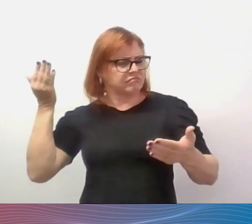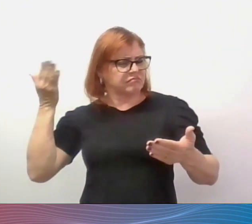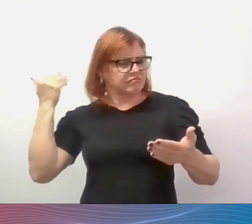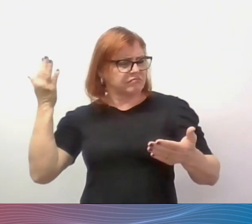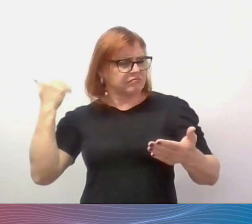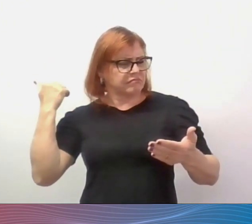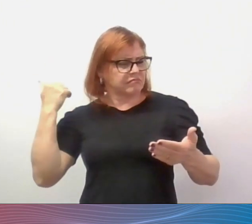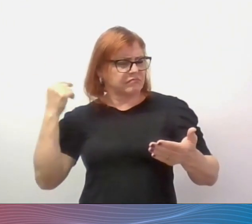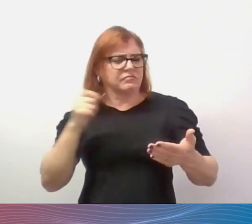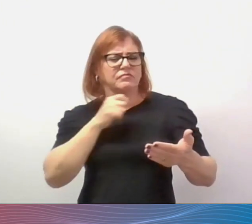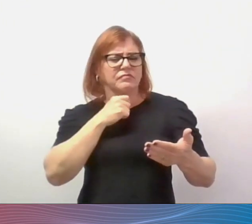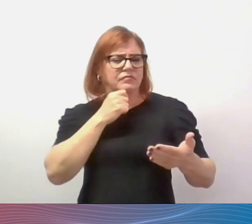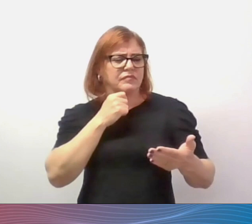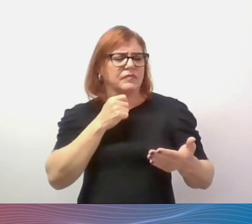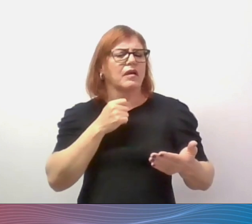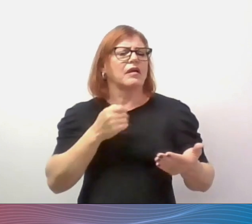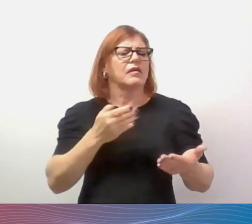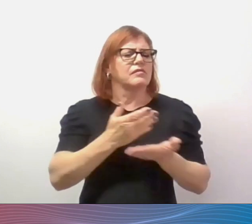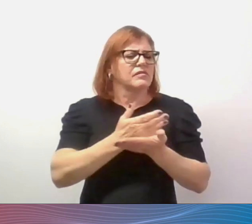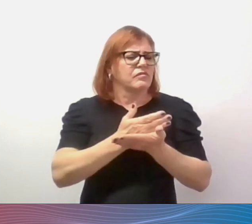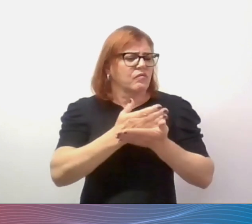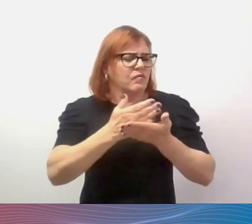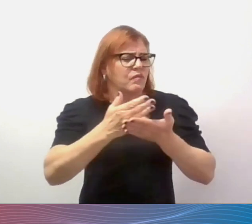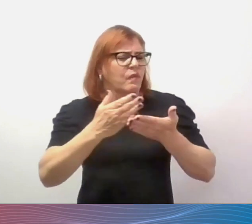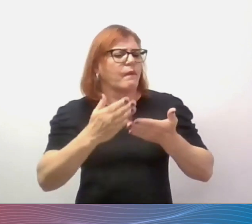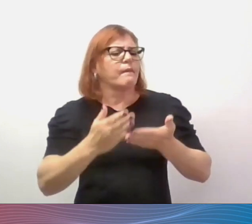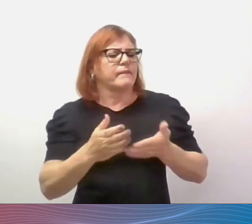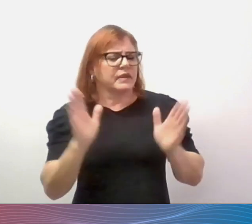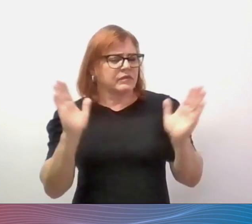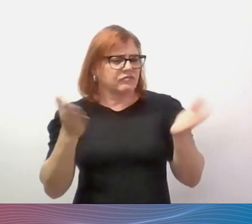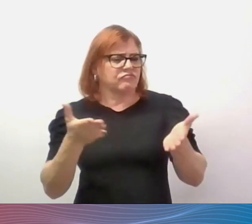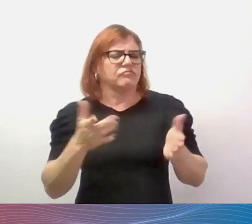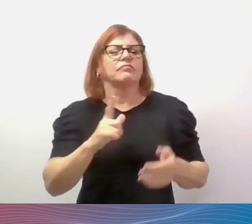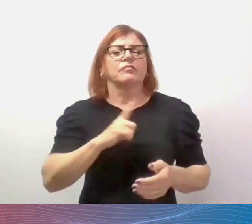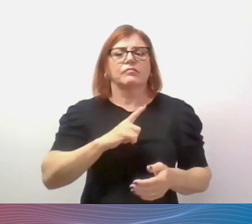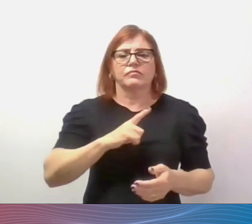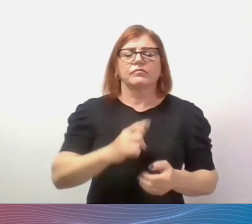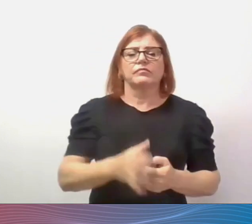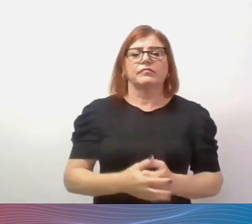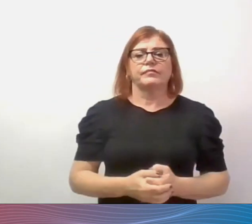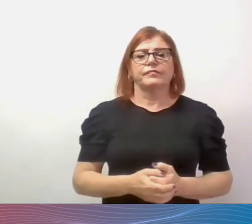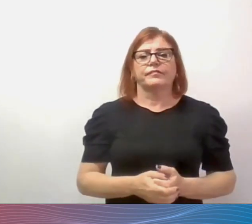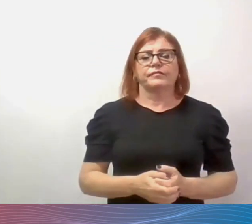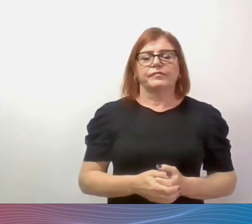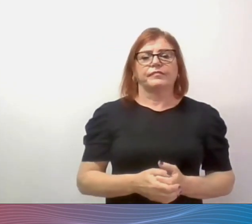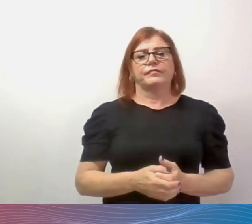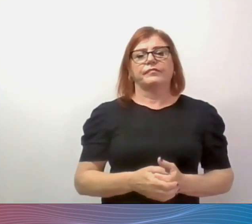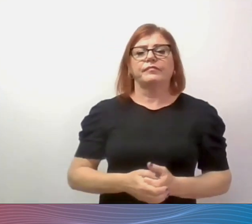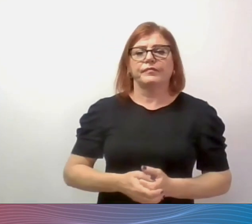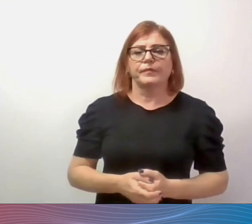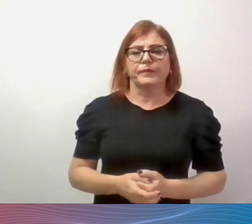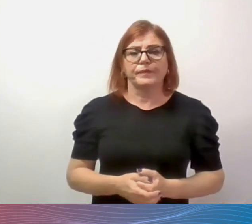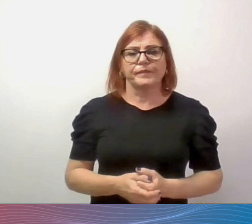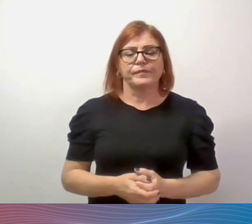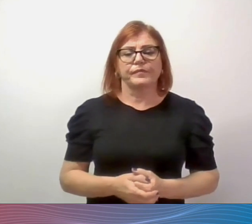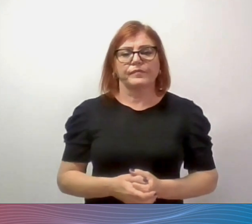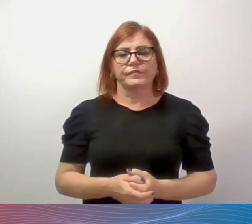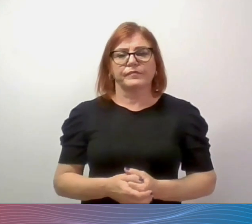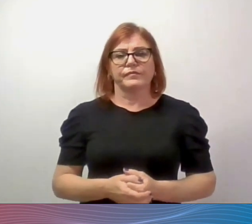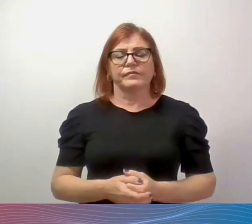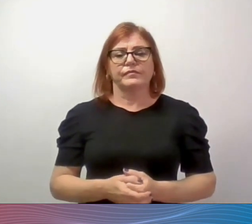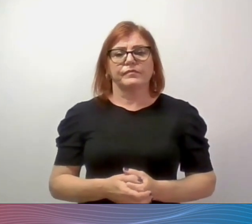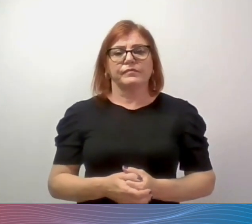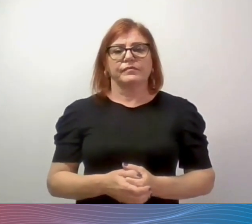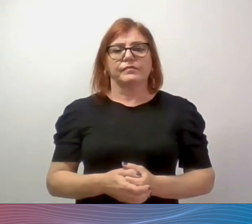tivestes. Brethren, I write no new commandment to you, but an old commandment which you have had from the beginning.